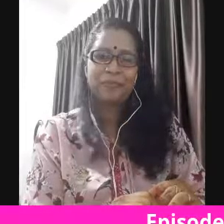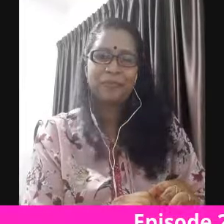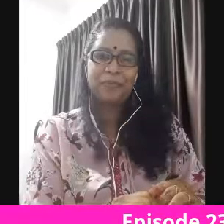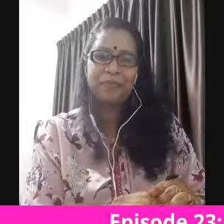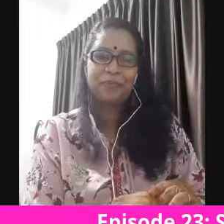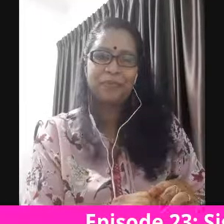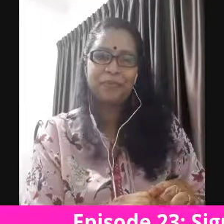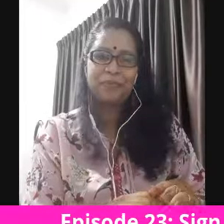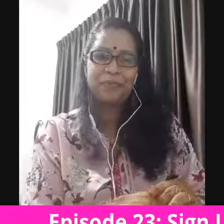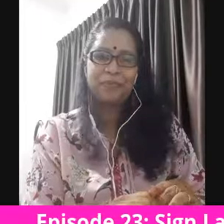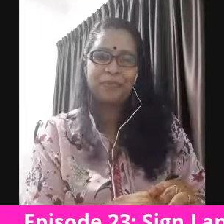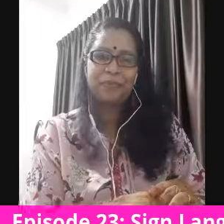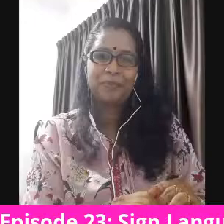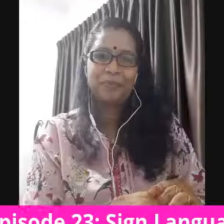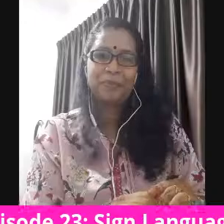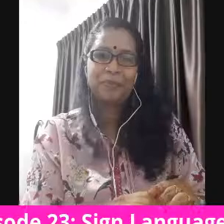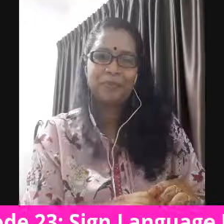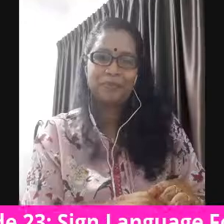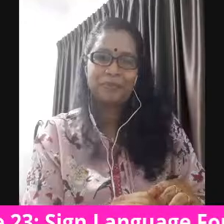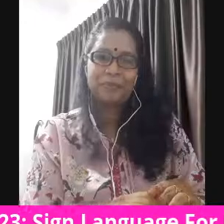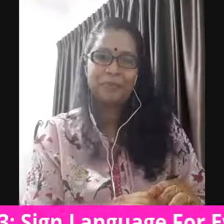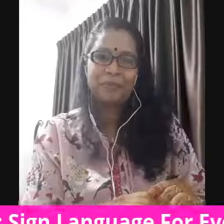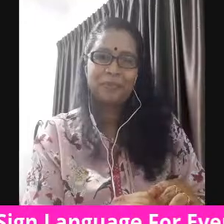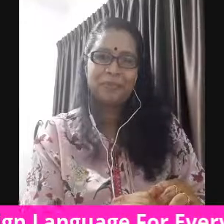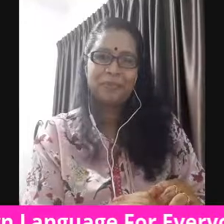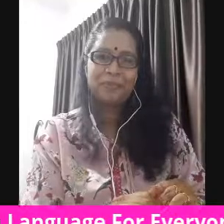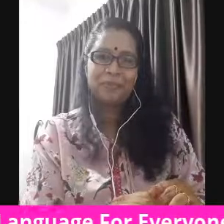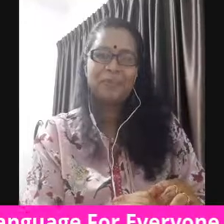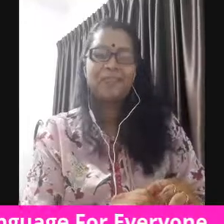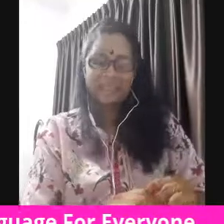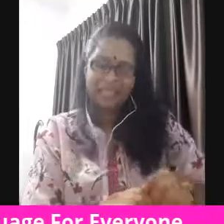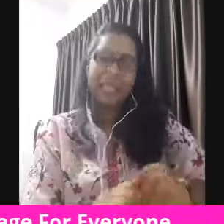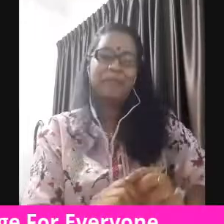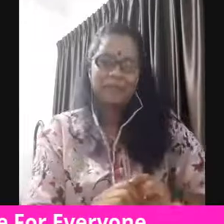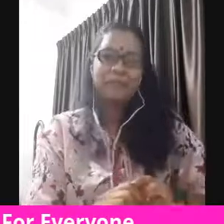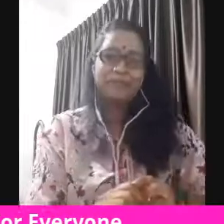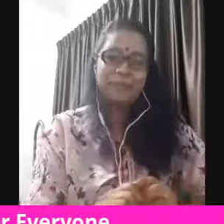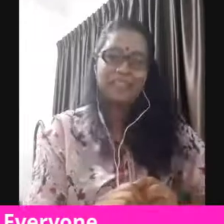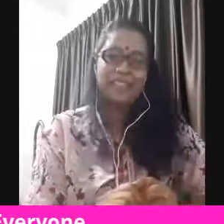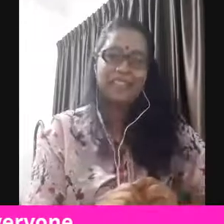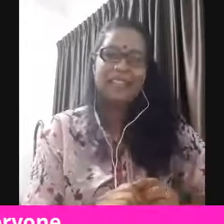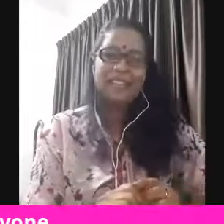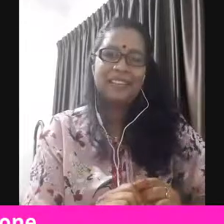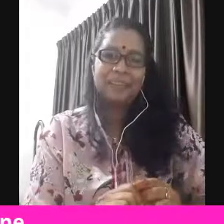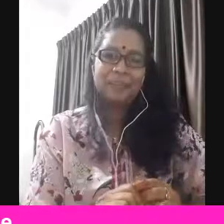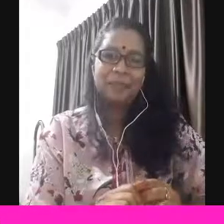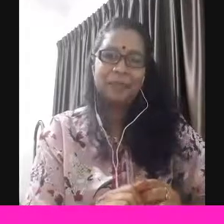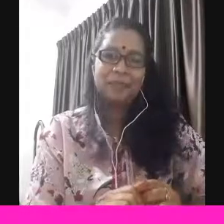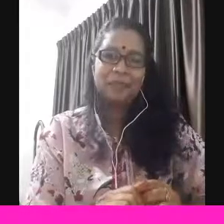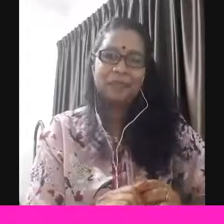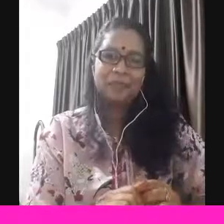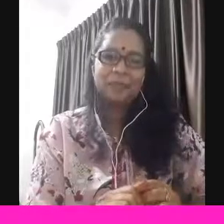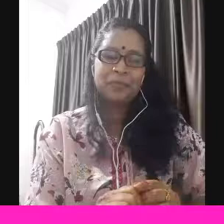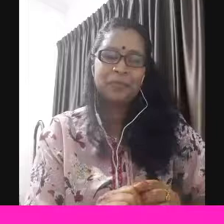of appreciation that we know we learn their Yeah, language just to communicate with them.